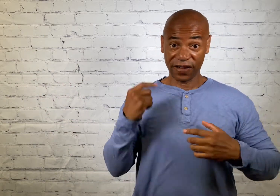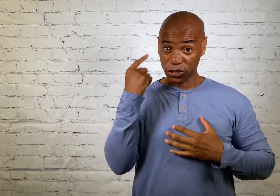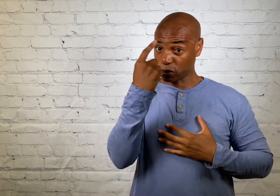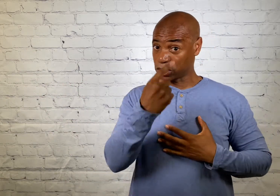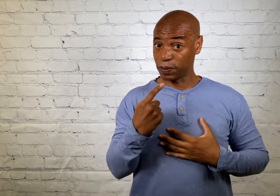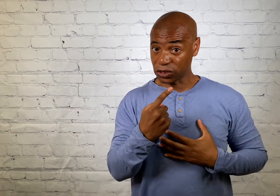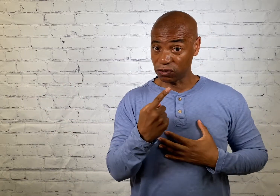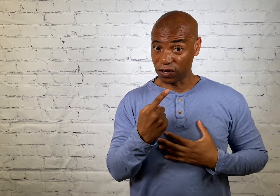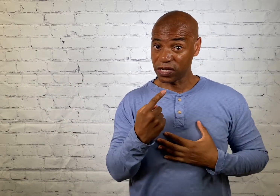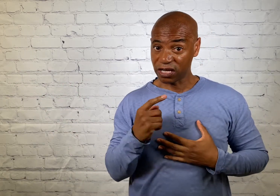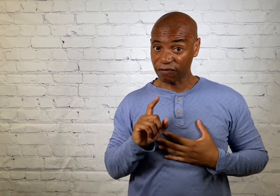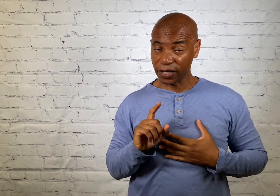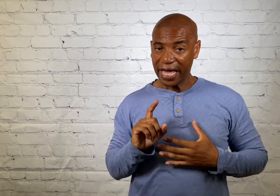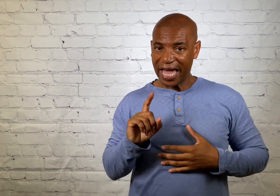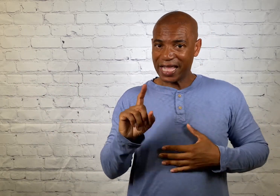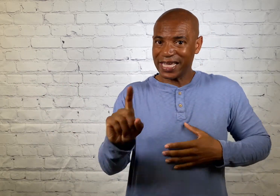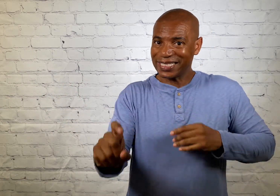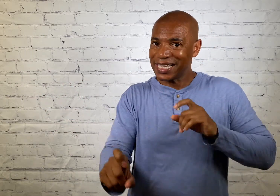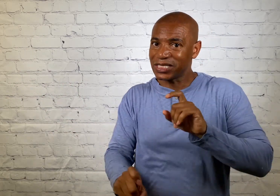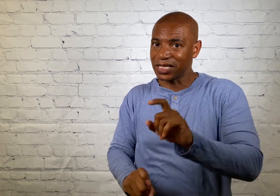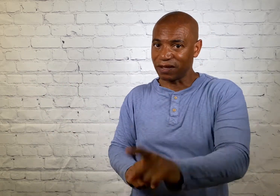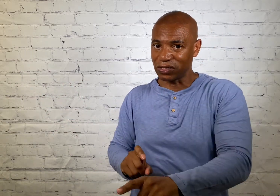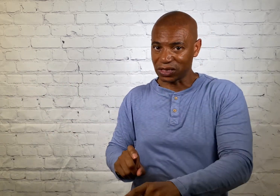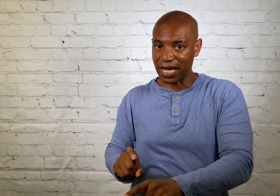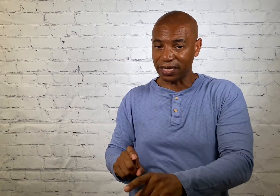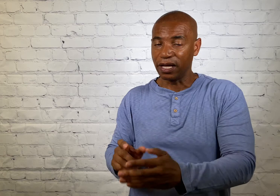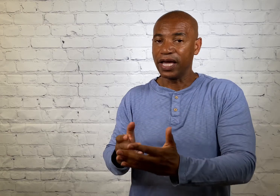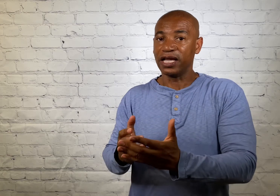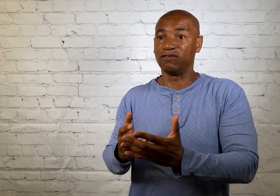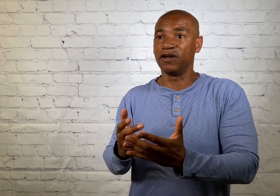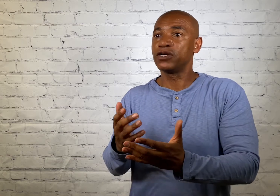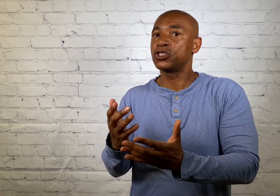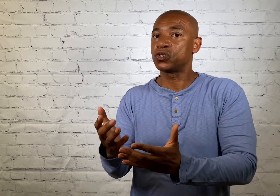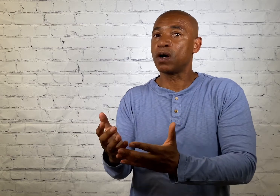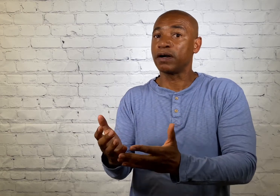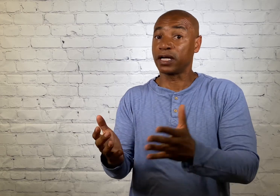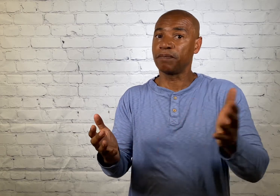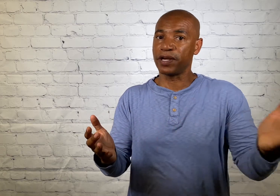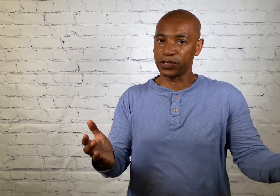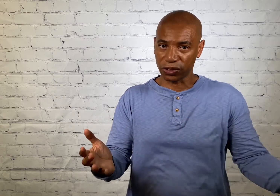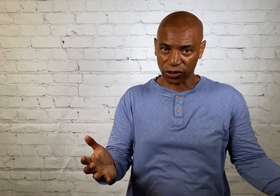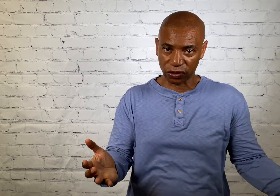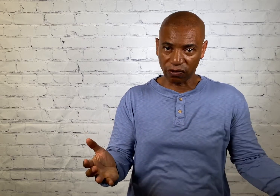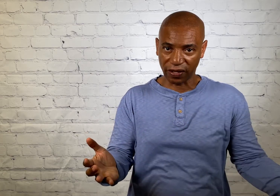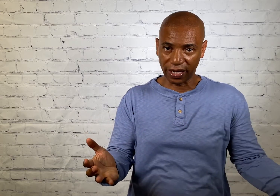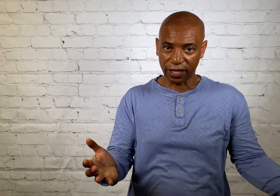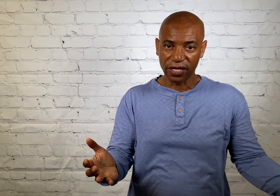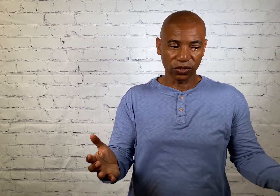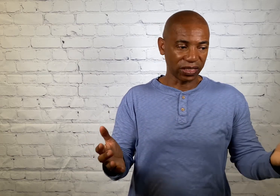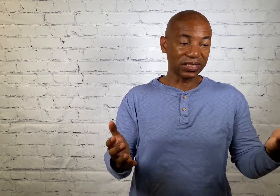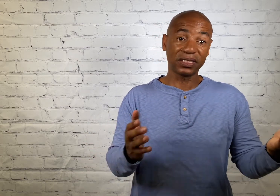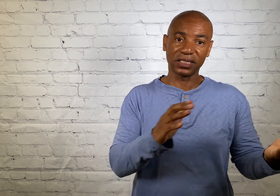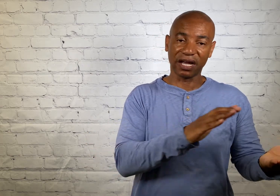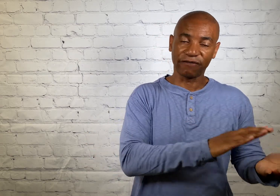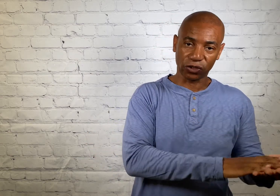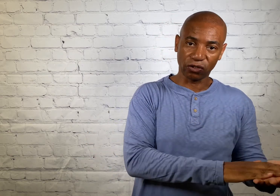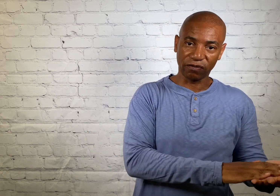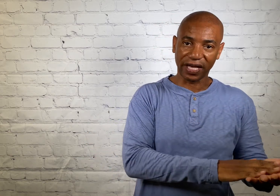facial expression is very different, and the intensity of the sign is very strong in comparison to survey. So this is the sign for survey